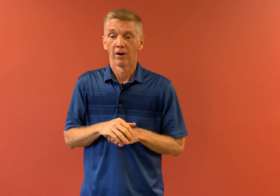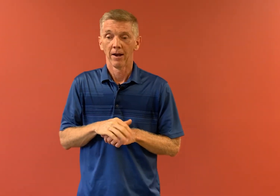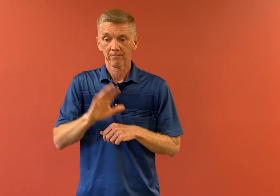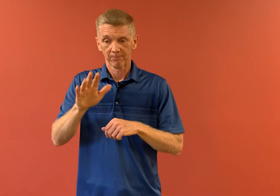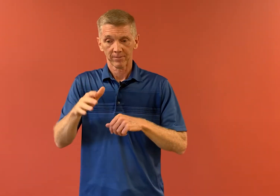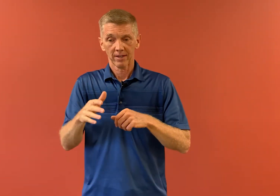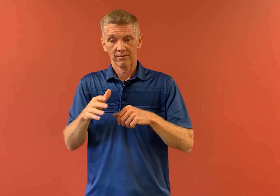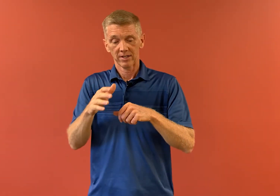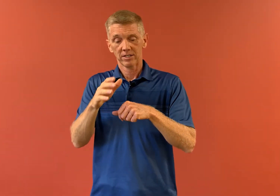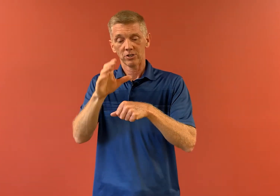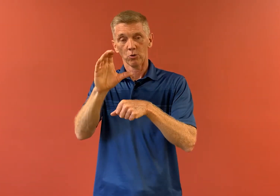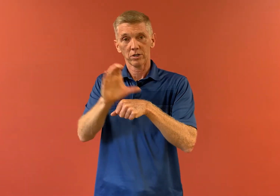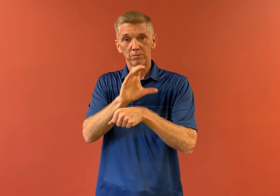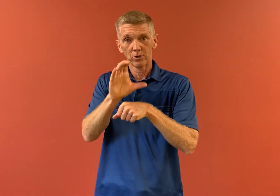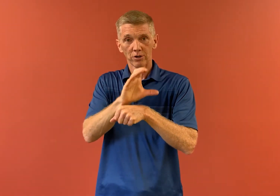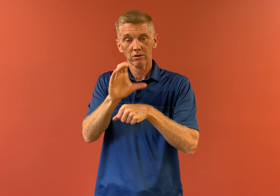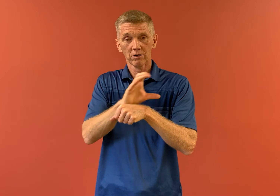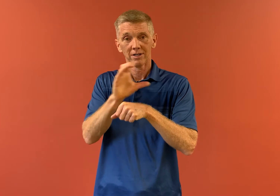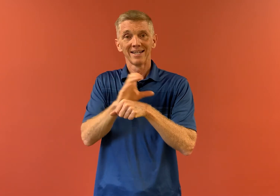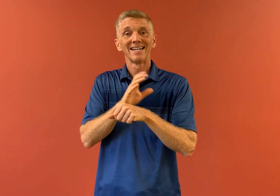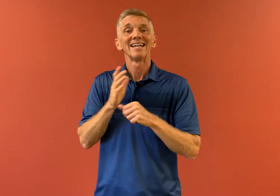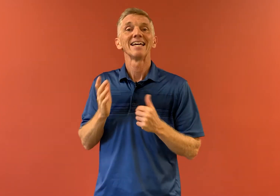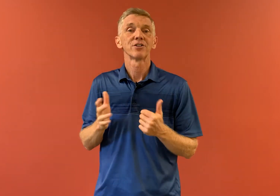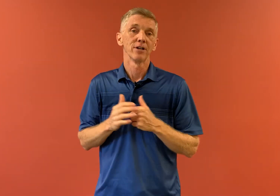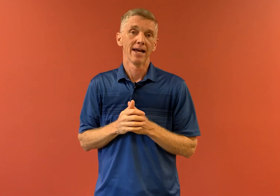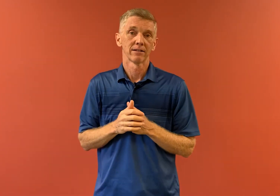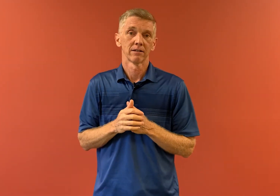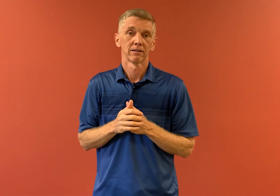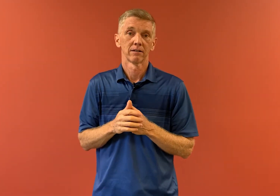right. This is, so computer, internet.